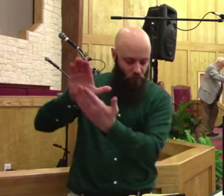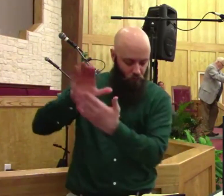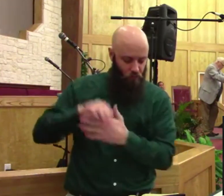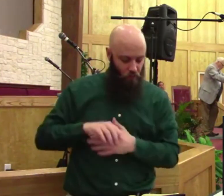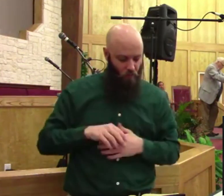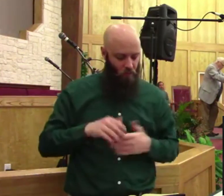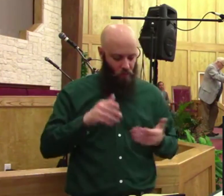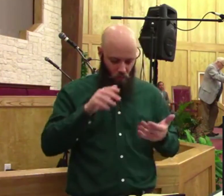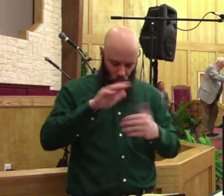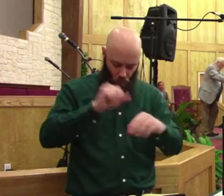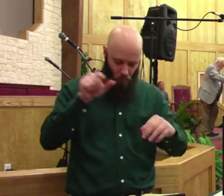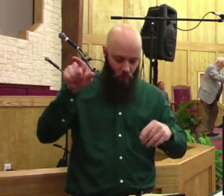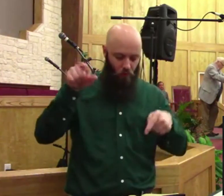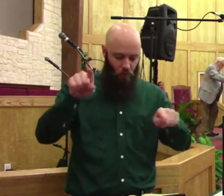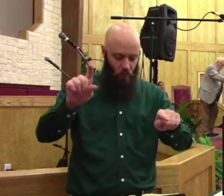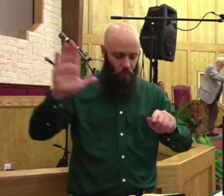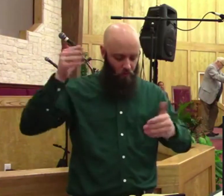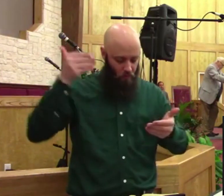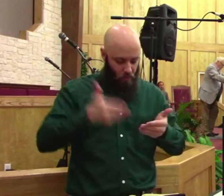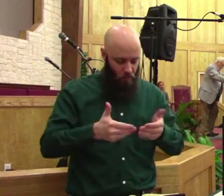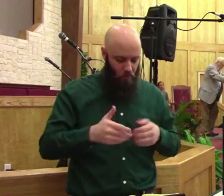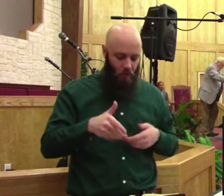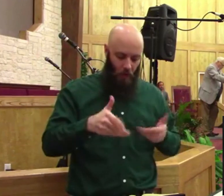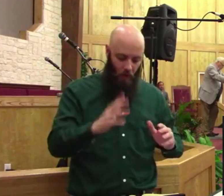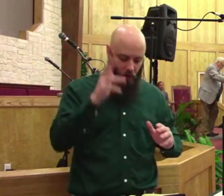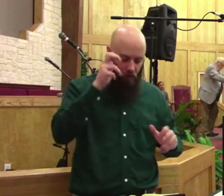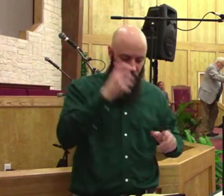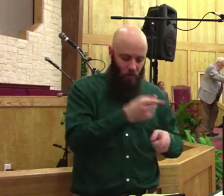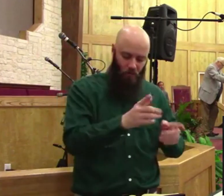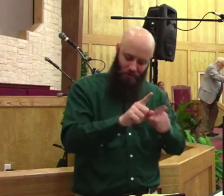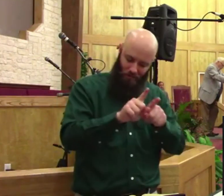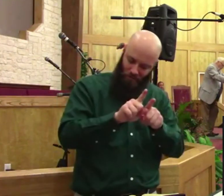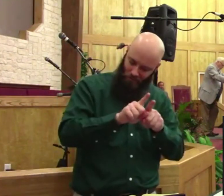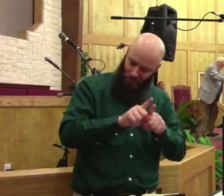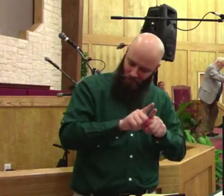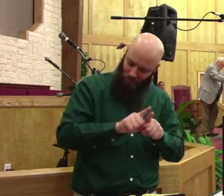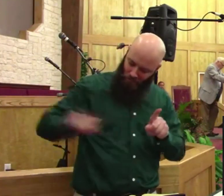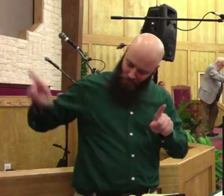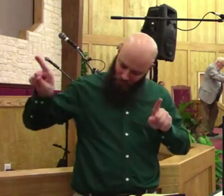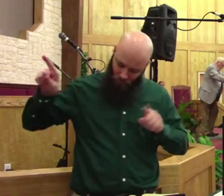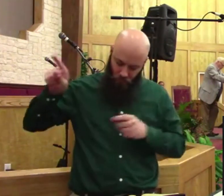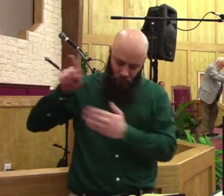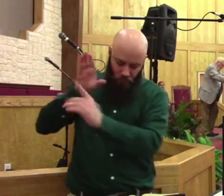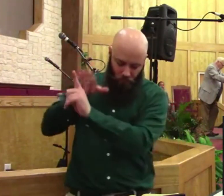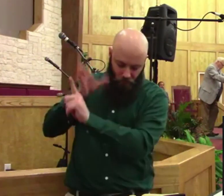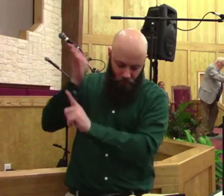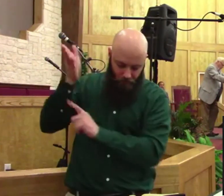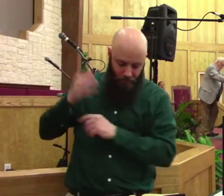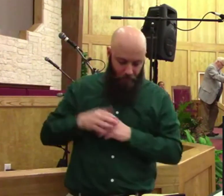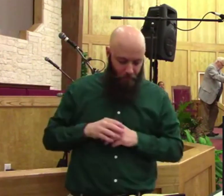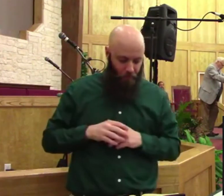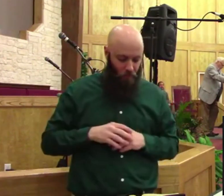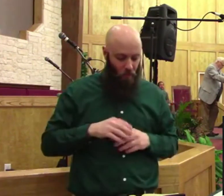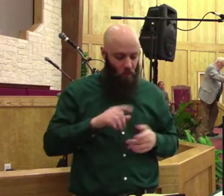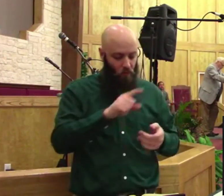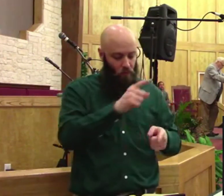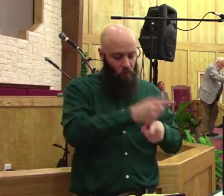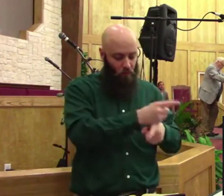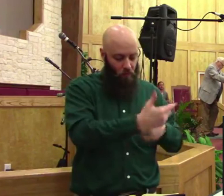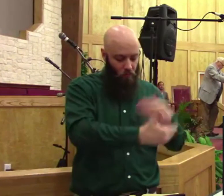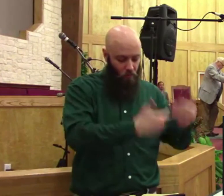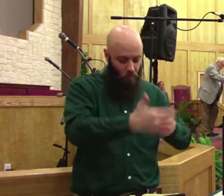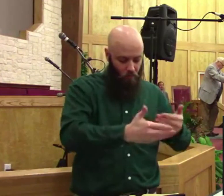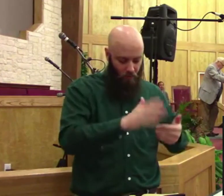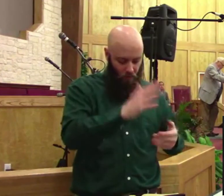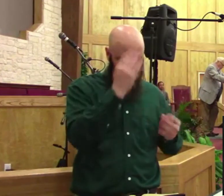his way, and the unrighteous man his thoughts. Let him return to the Lord, that he may have compassion on him, and to